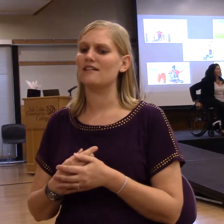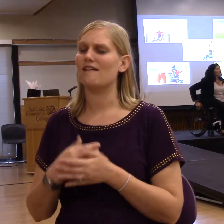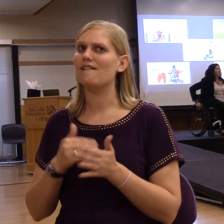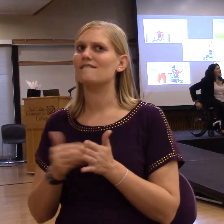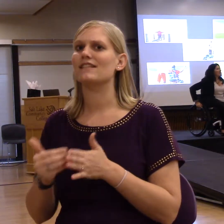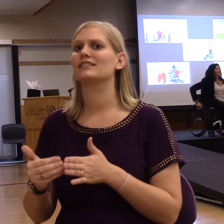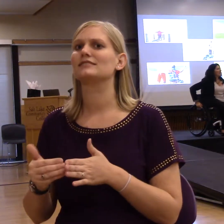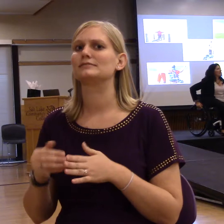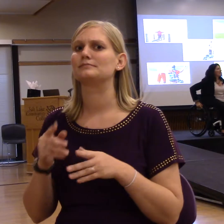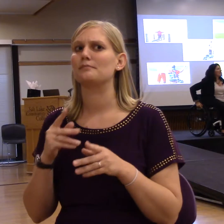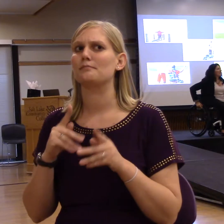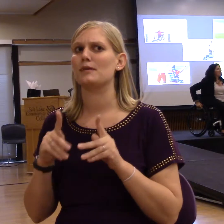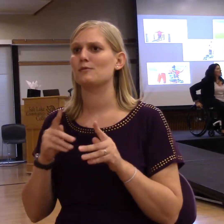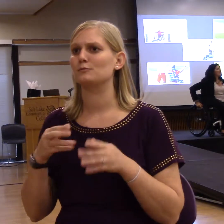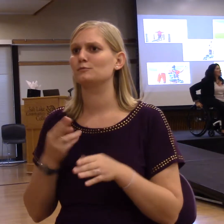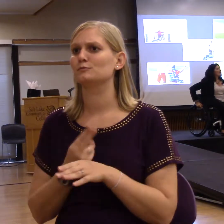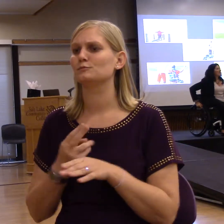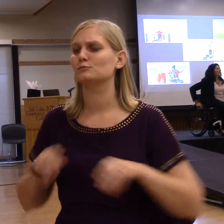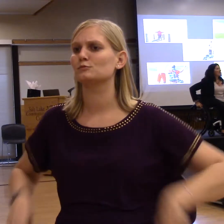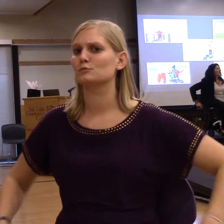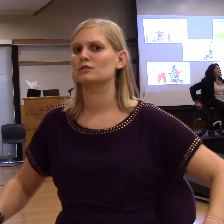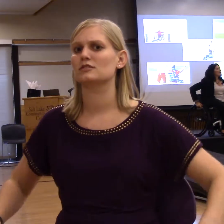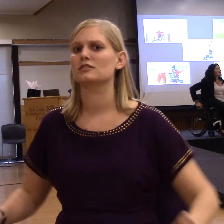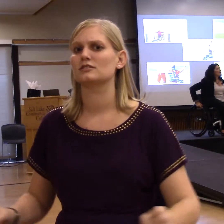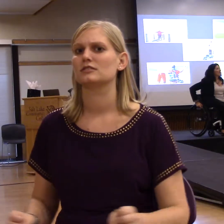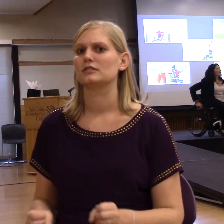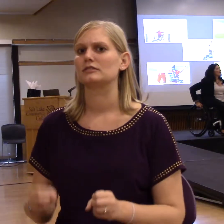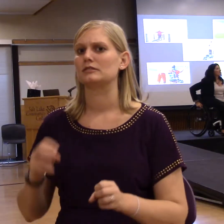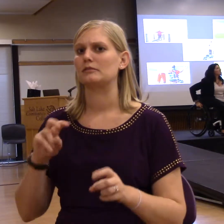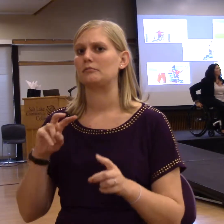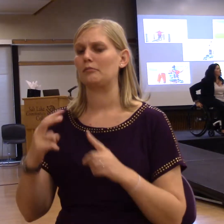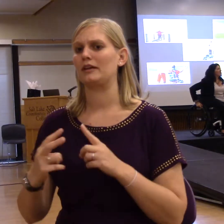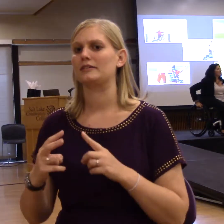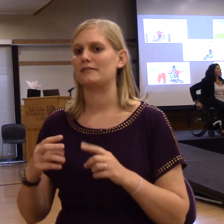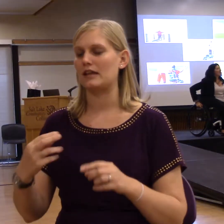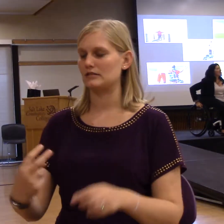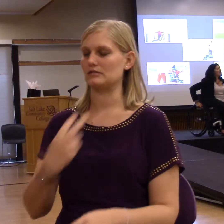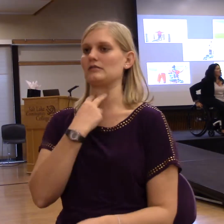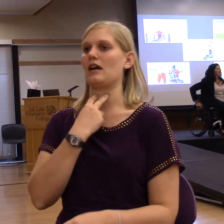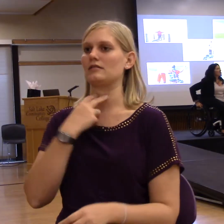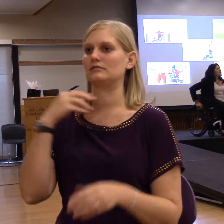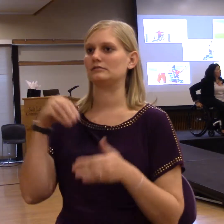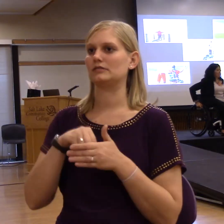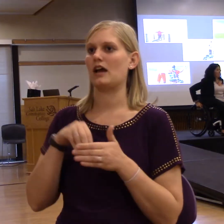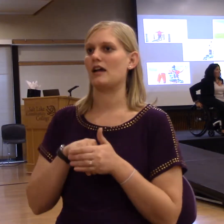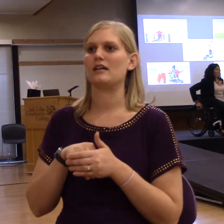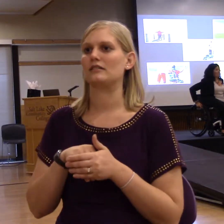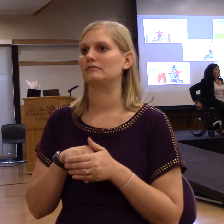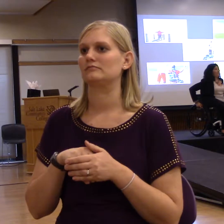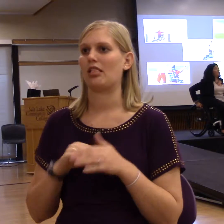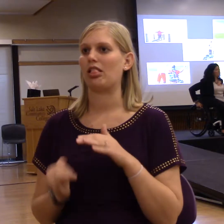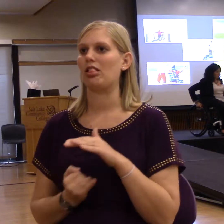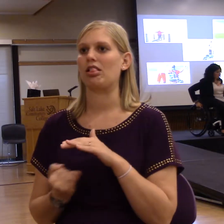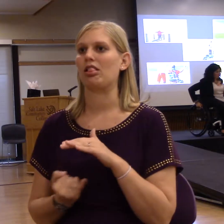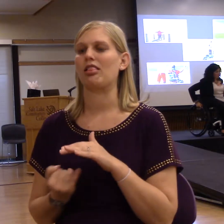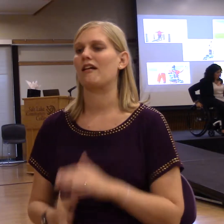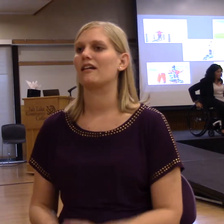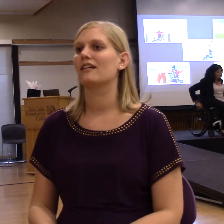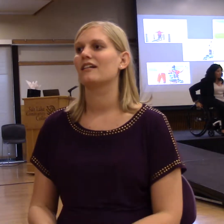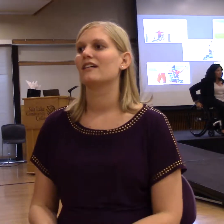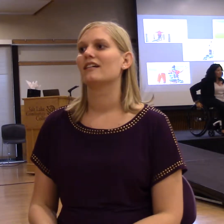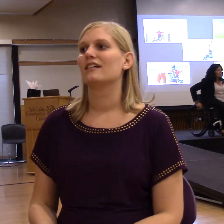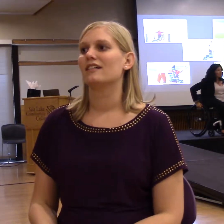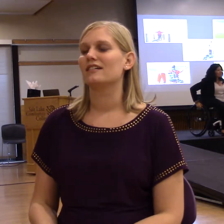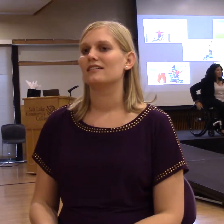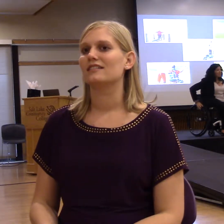often people in wheelchairs are perceived as like stuck indoors. There we go, yeah. Get out. And so they're all